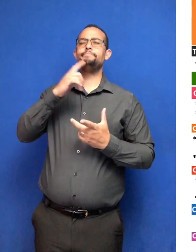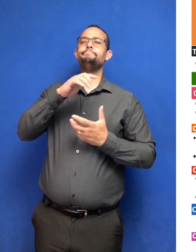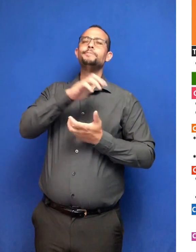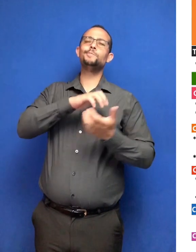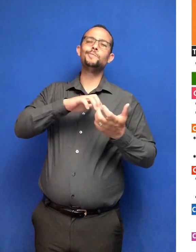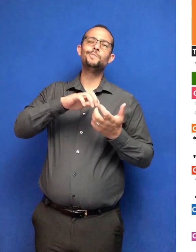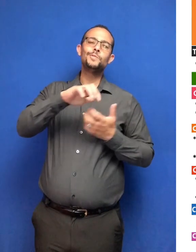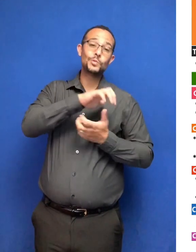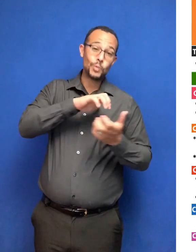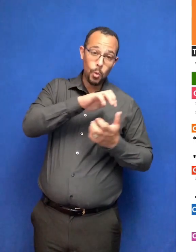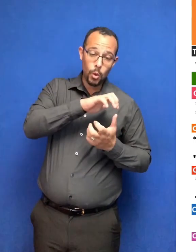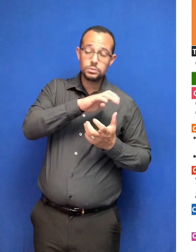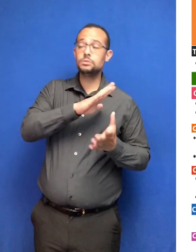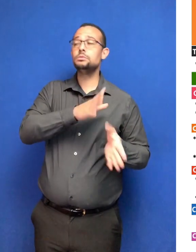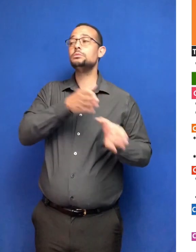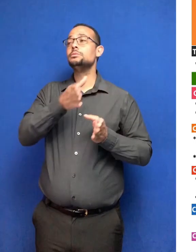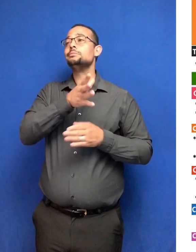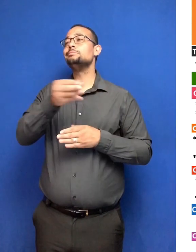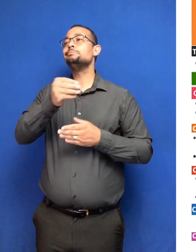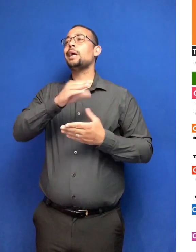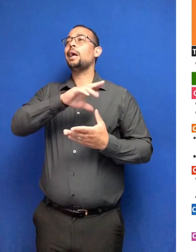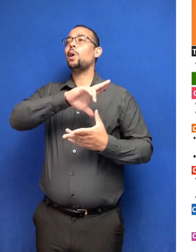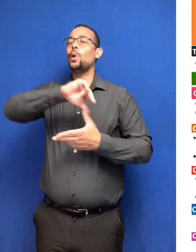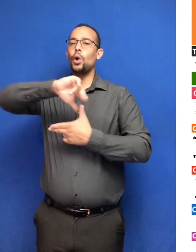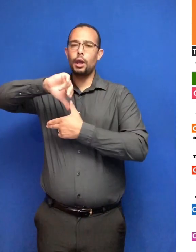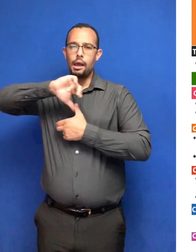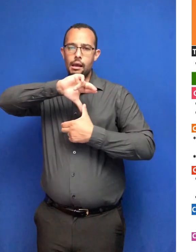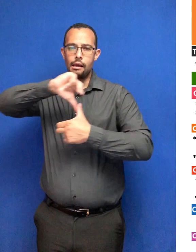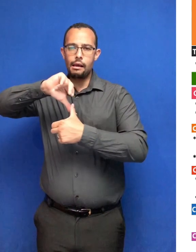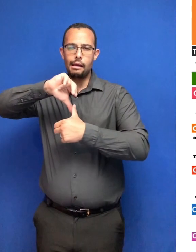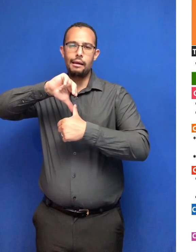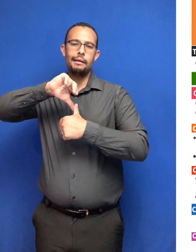So, tropical storms and hurricane